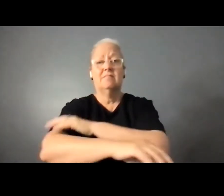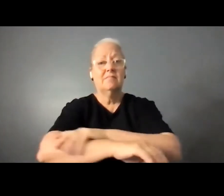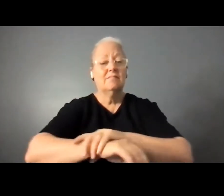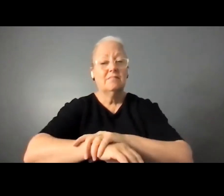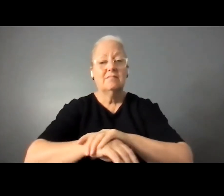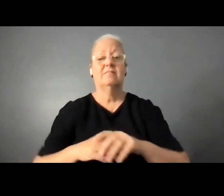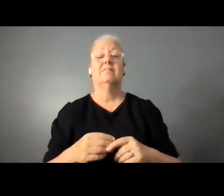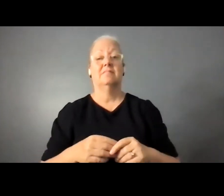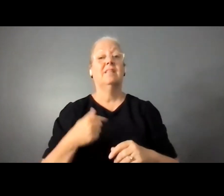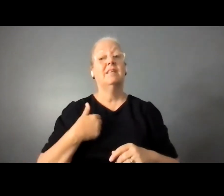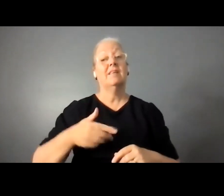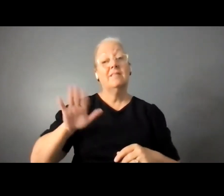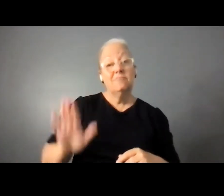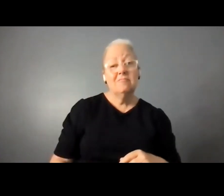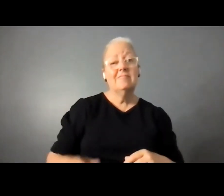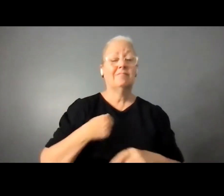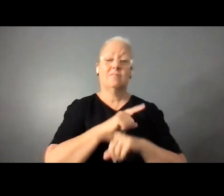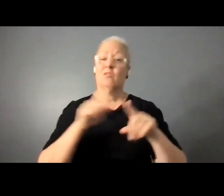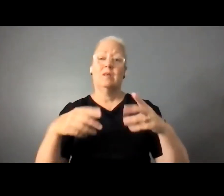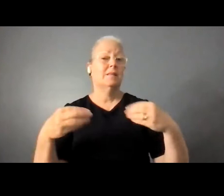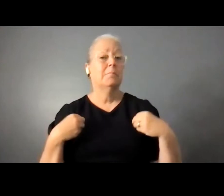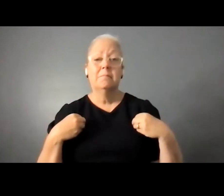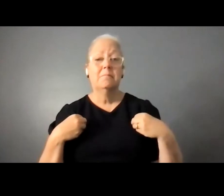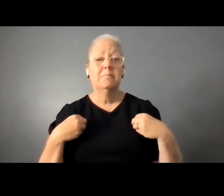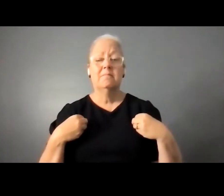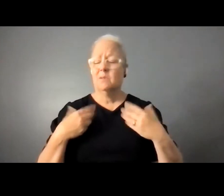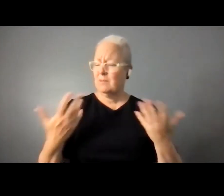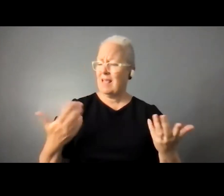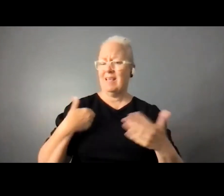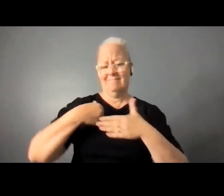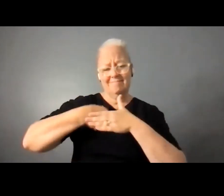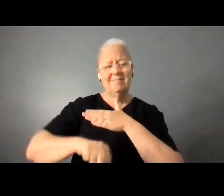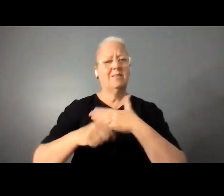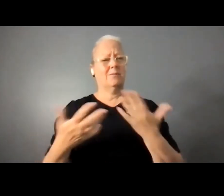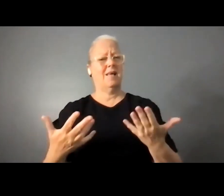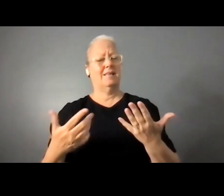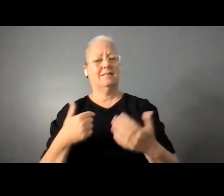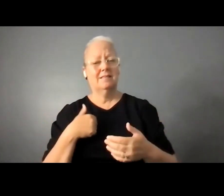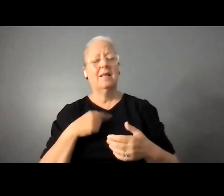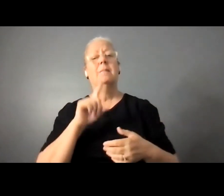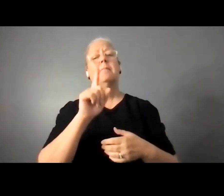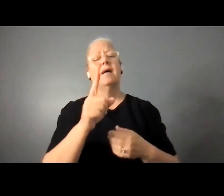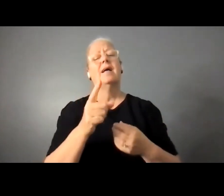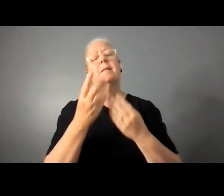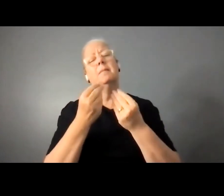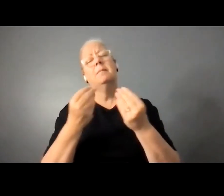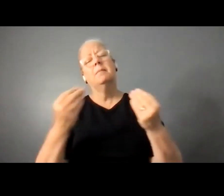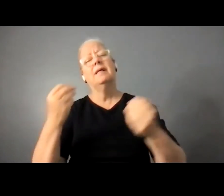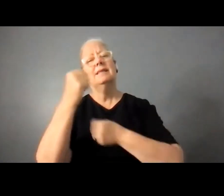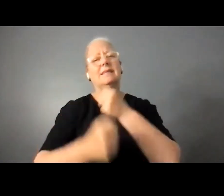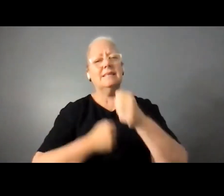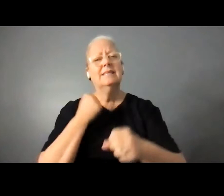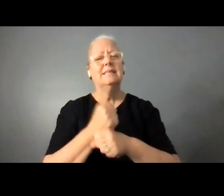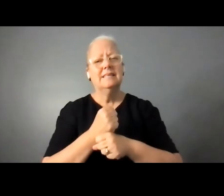accepting myself this way, that why I was born this way. But for after many years that I worked so hard on